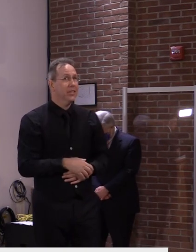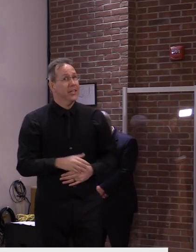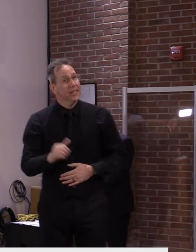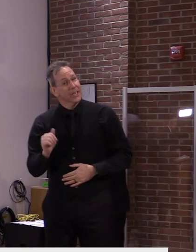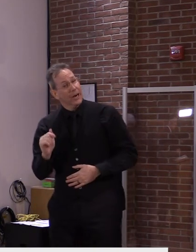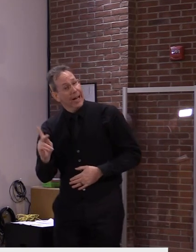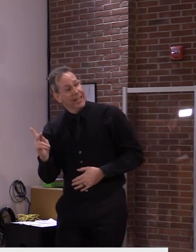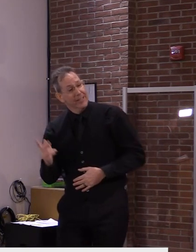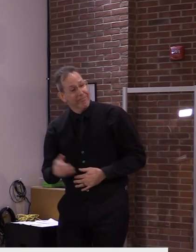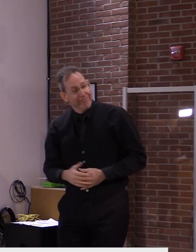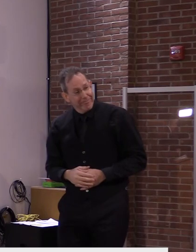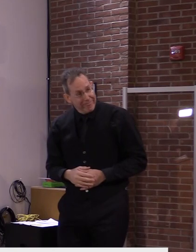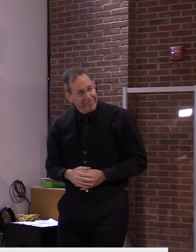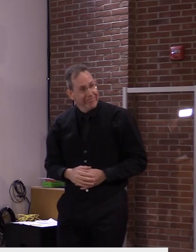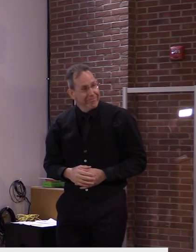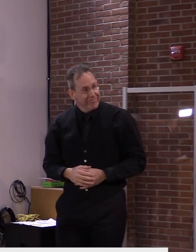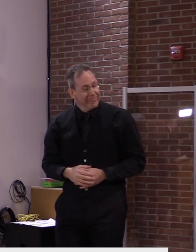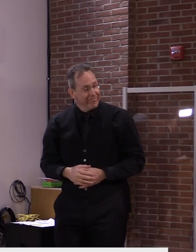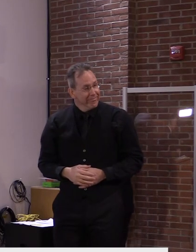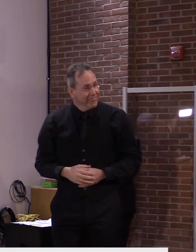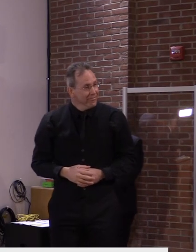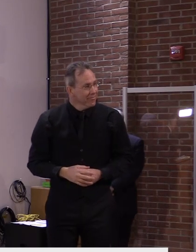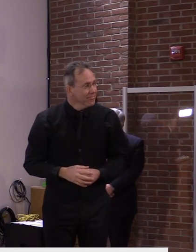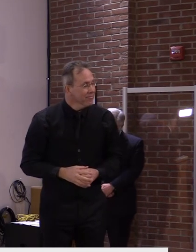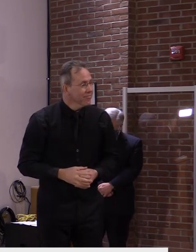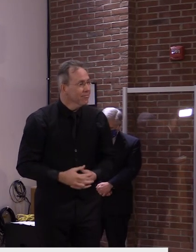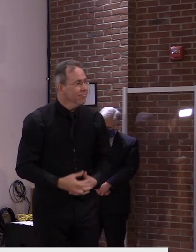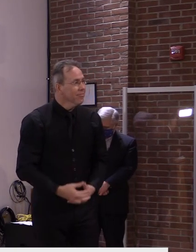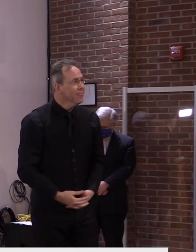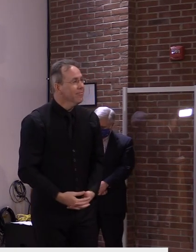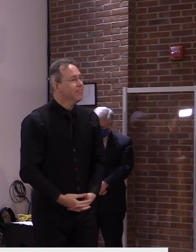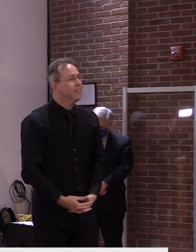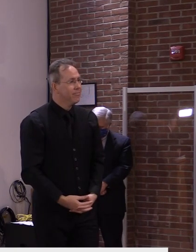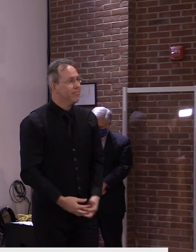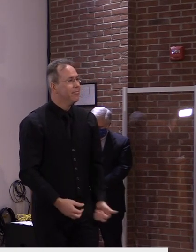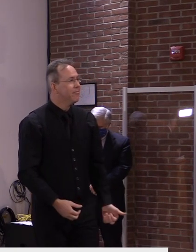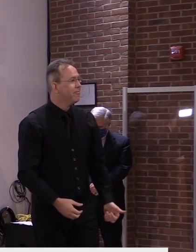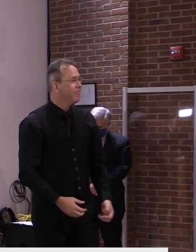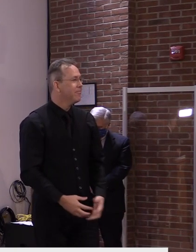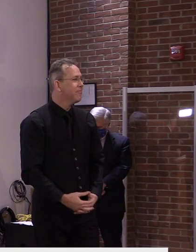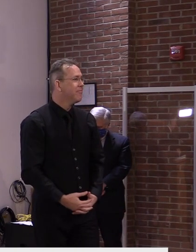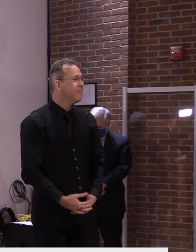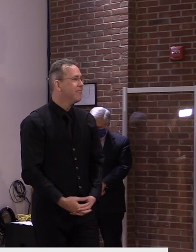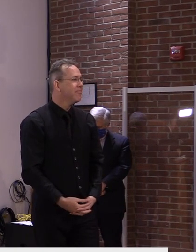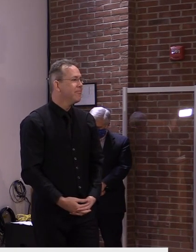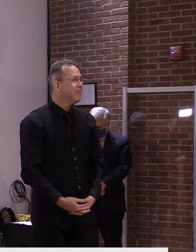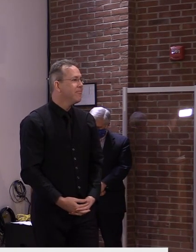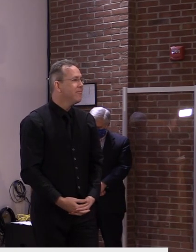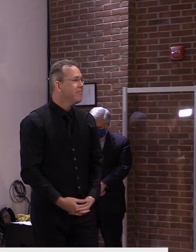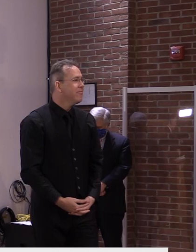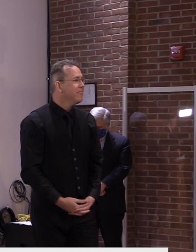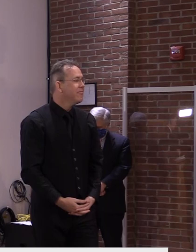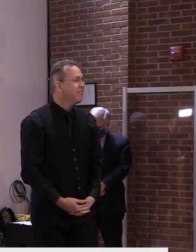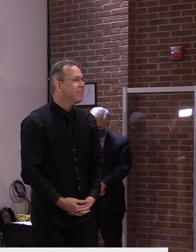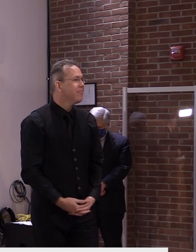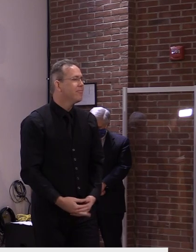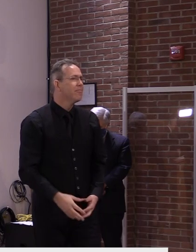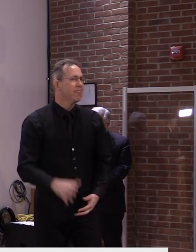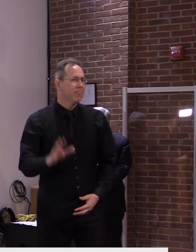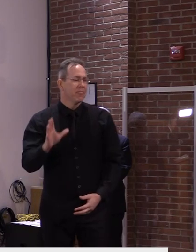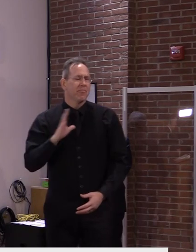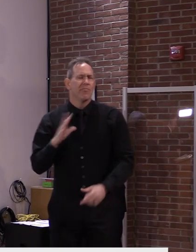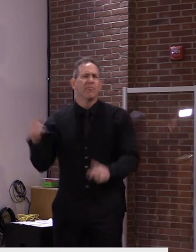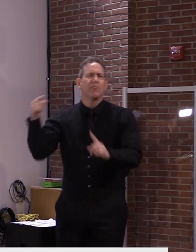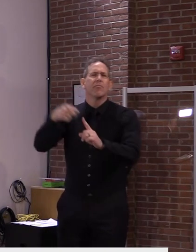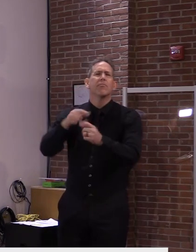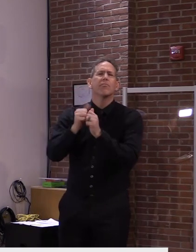Okay. At the sake of upsetting those who kind of lobbied for the reopening of sports. Governor, we're seeing a big spike here in